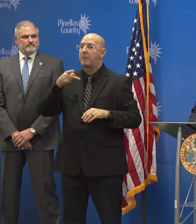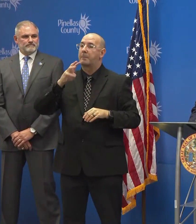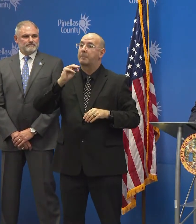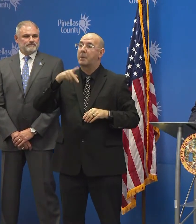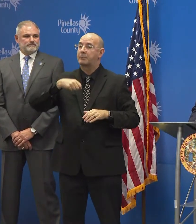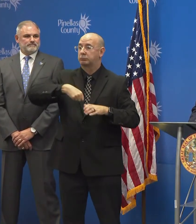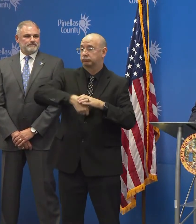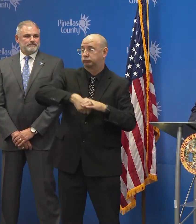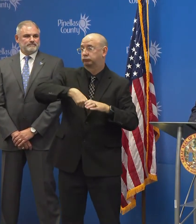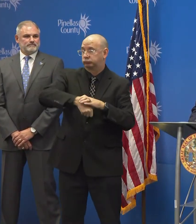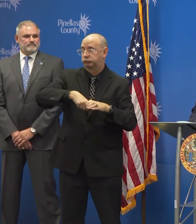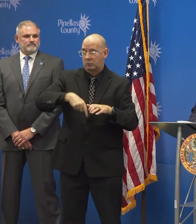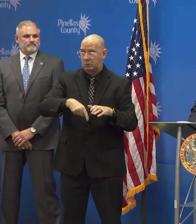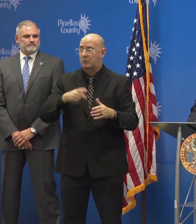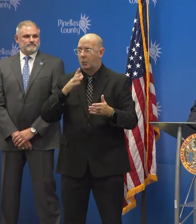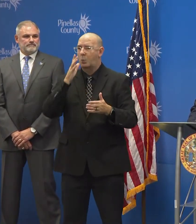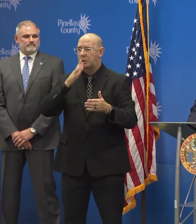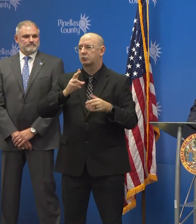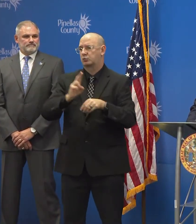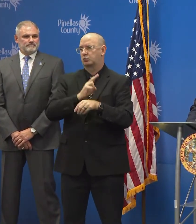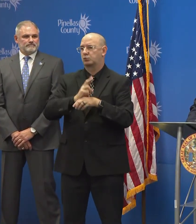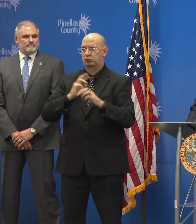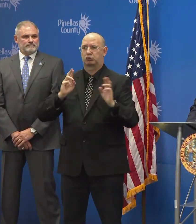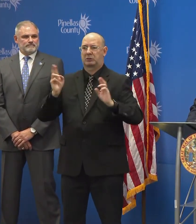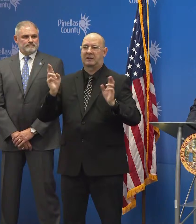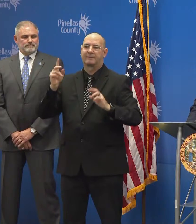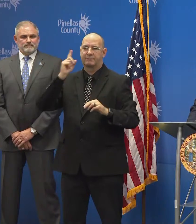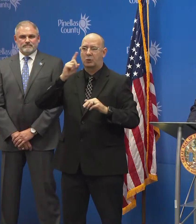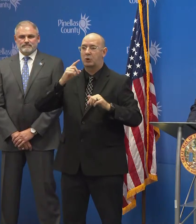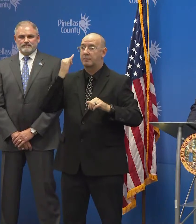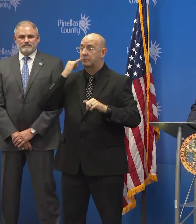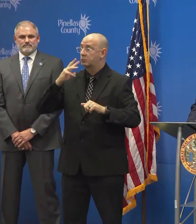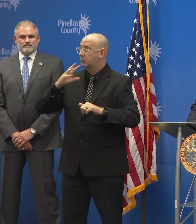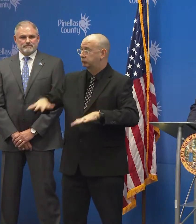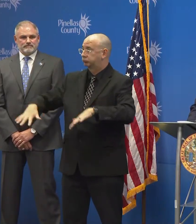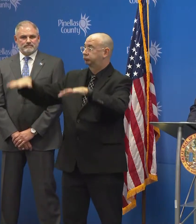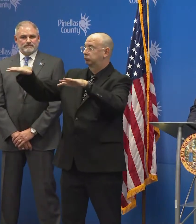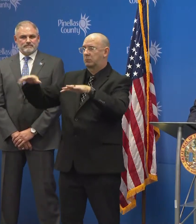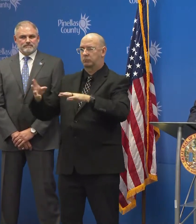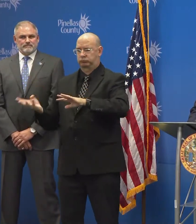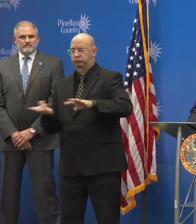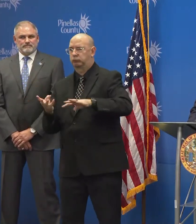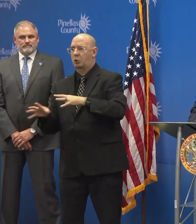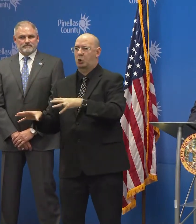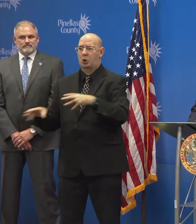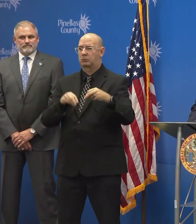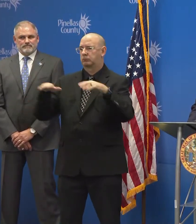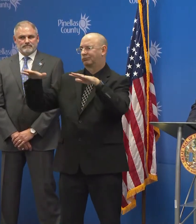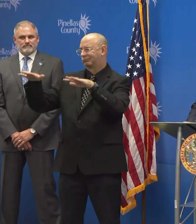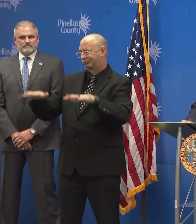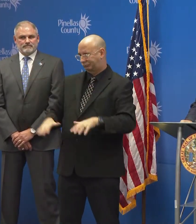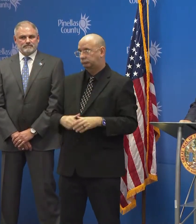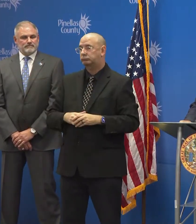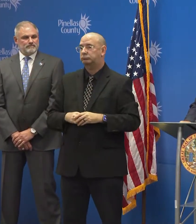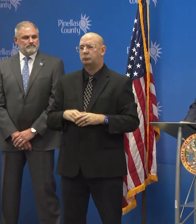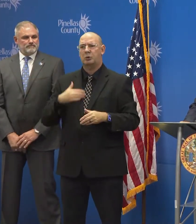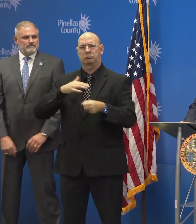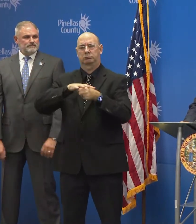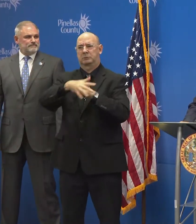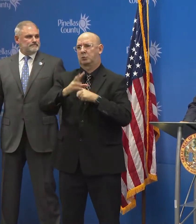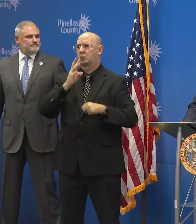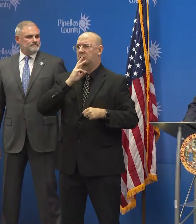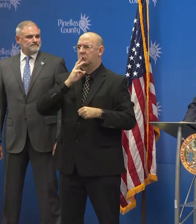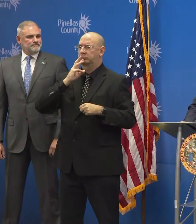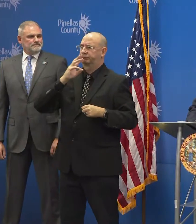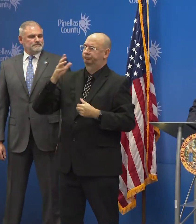we anticipate to be significant. And pre-landfall food and water, as I mentioned, has been staged for both Pinellas and for Hillsborough